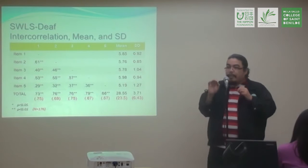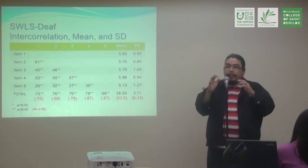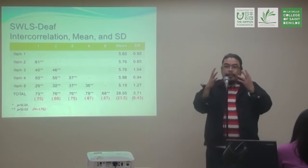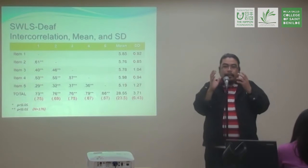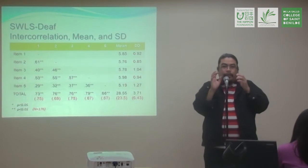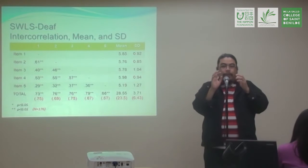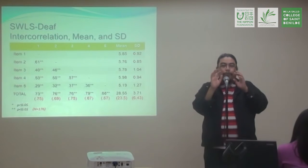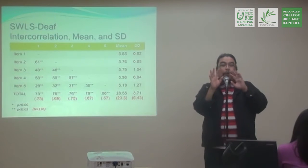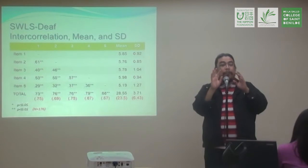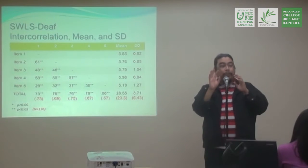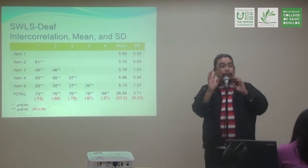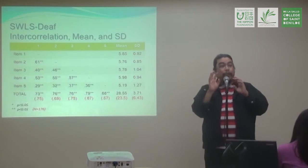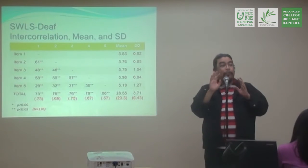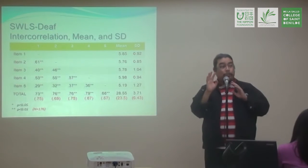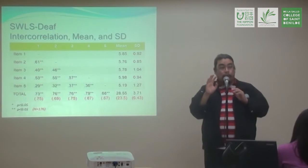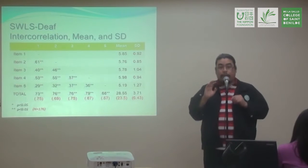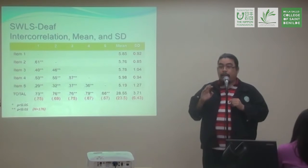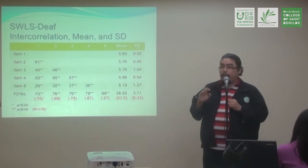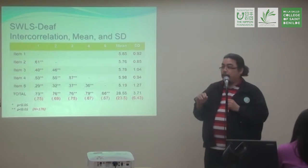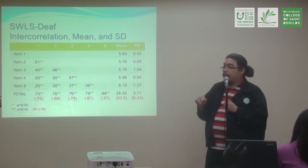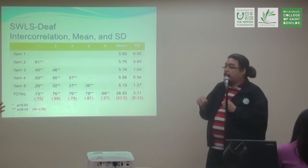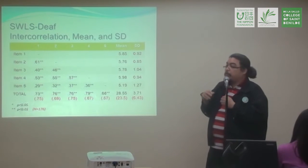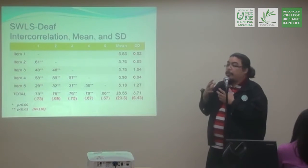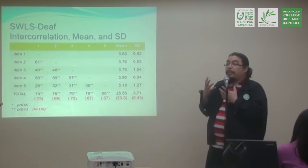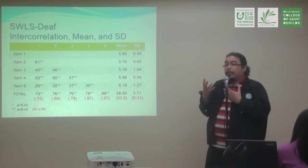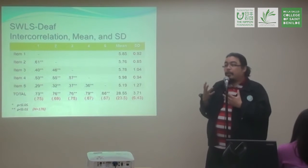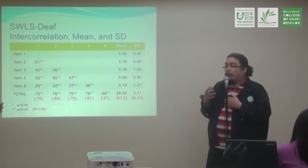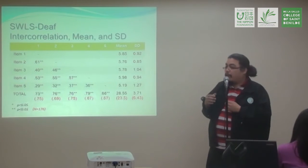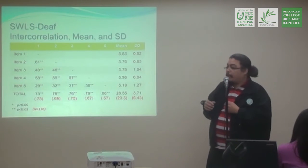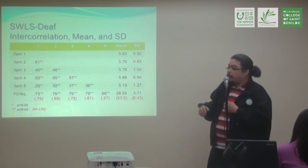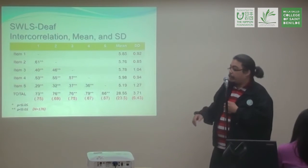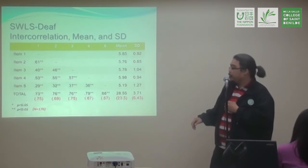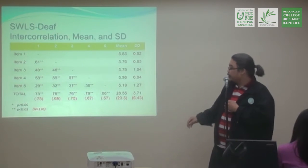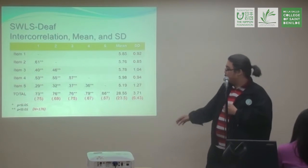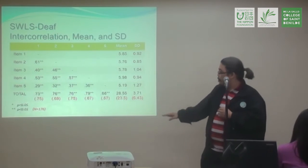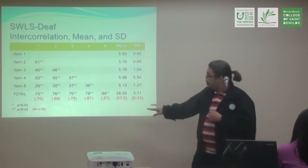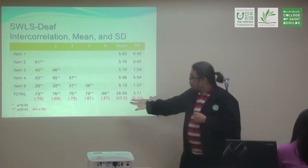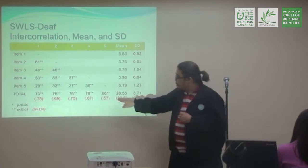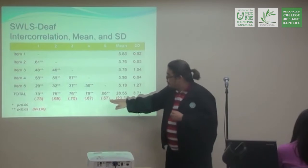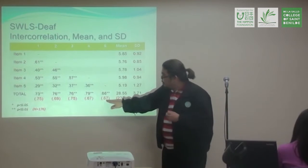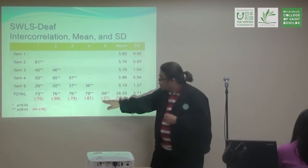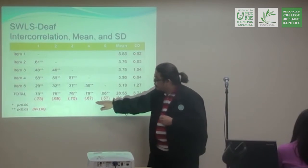see they're not being far different from one another in terms of intercorrelation.